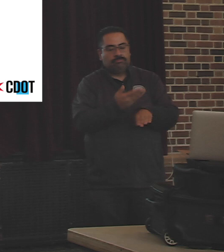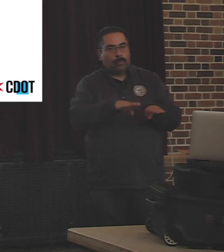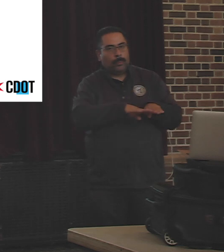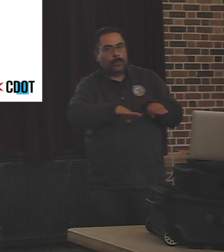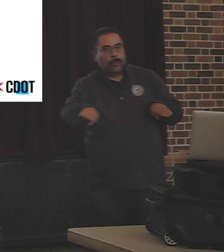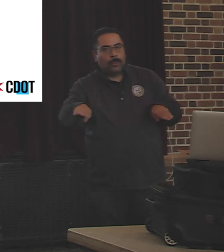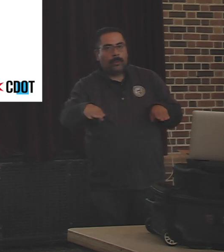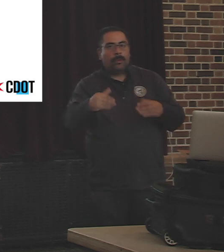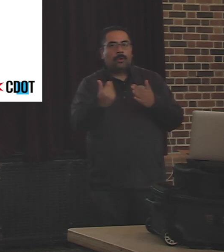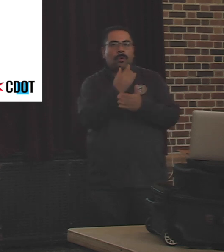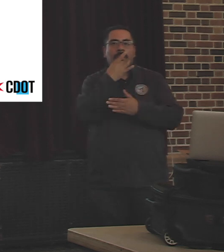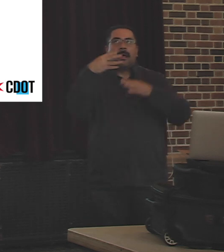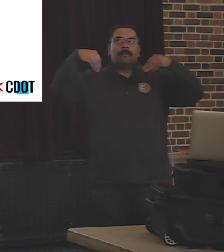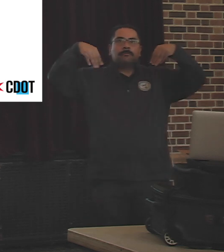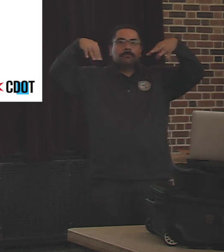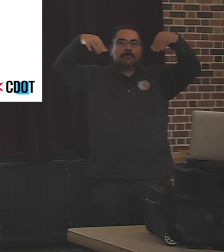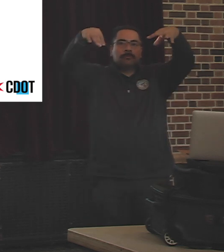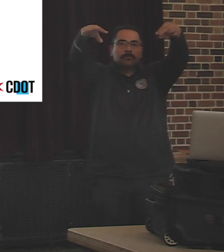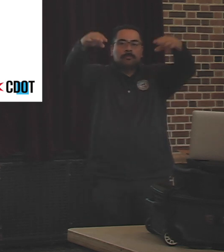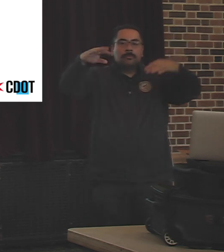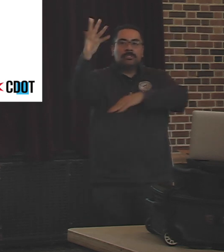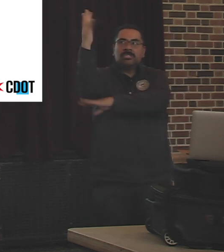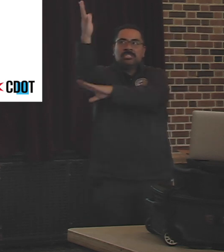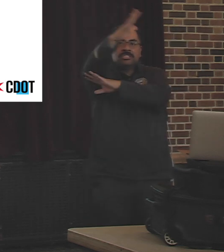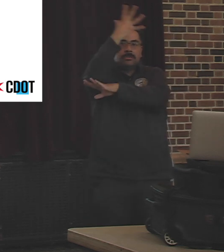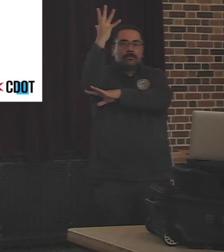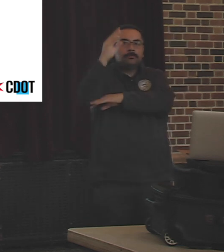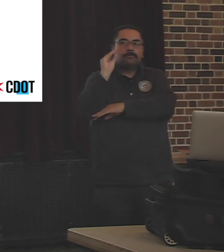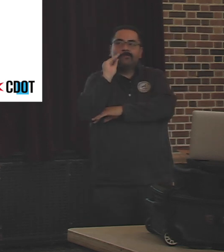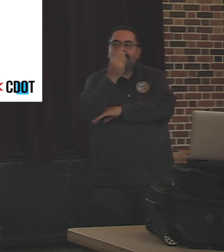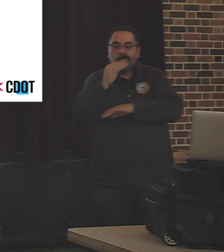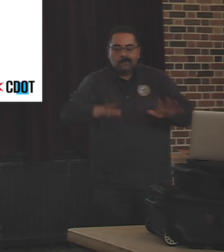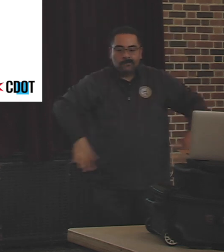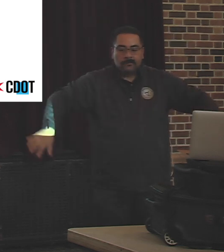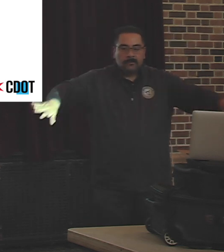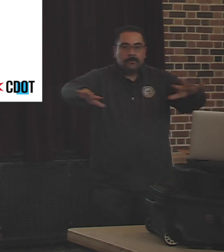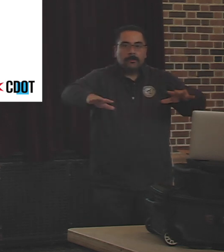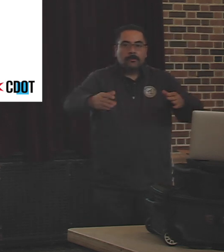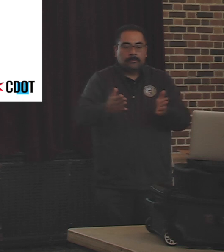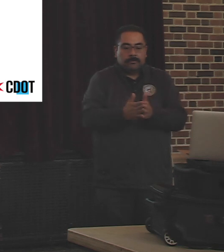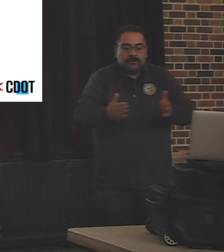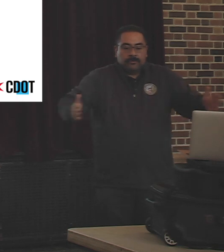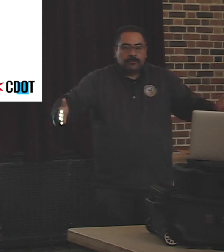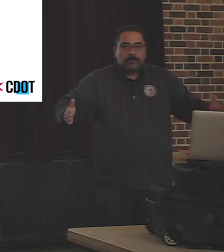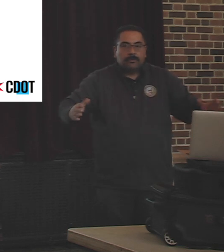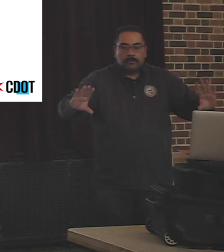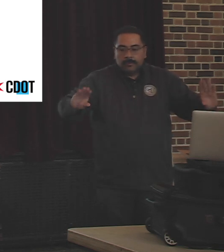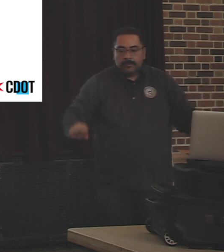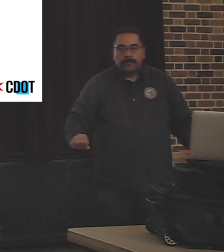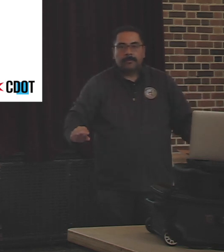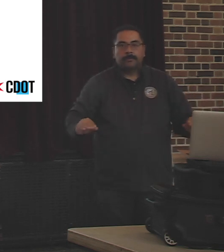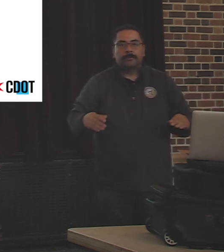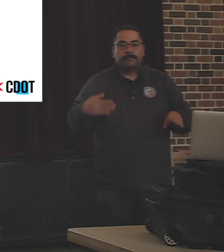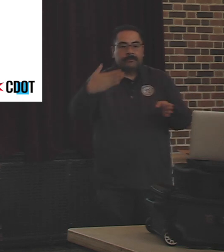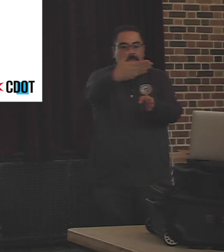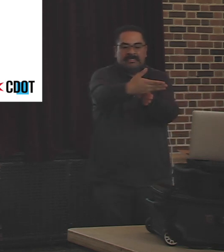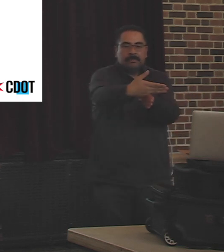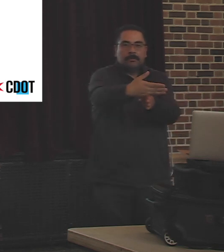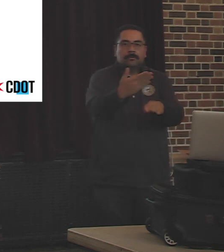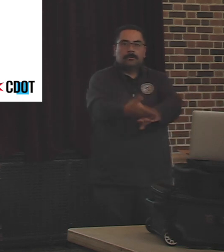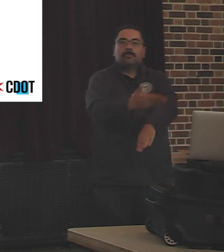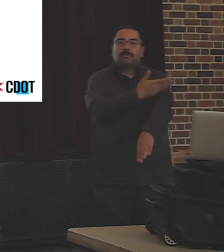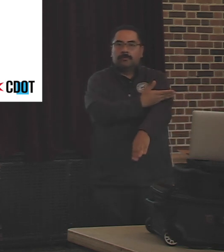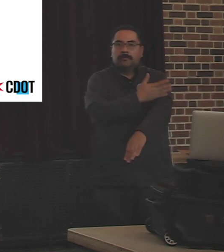new lighting, landscaping, sitting areas, curb extensions, intersection improvements,